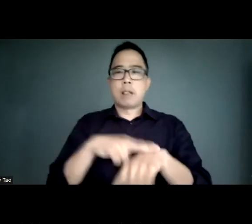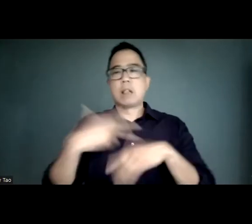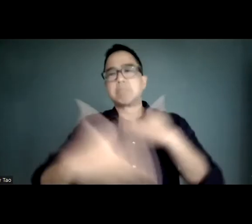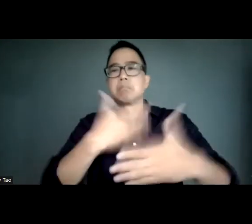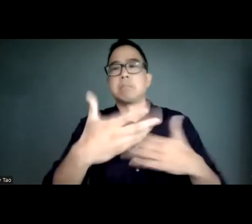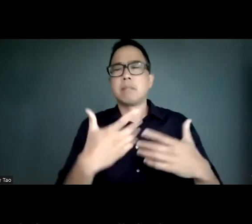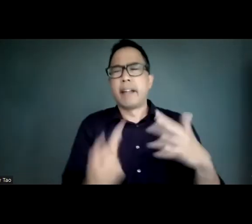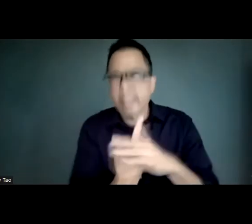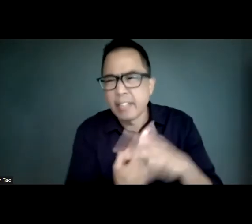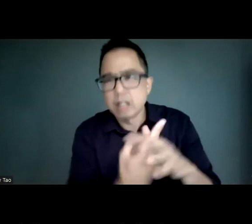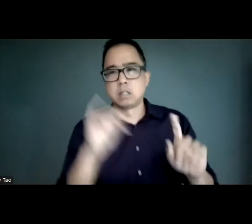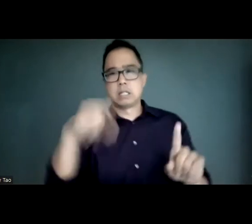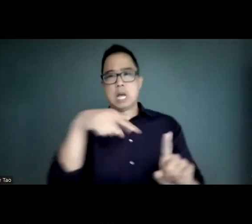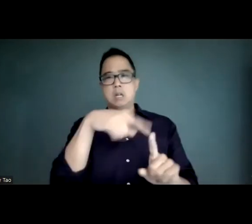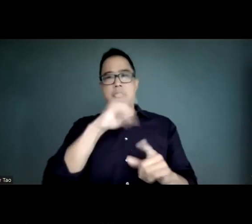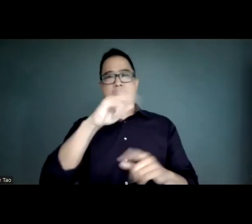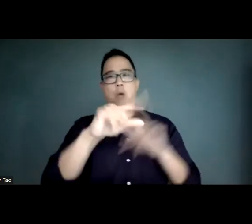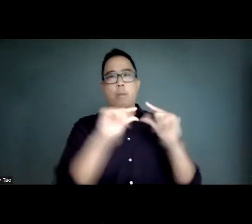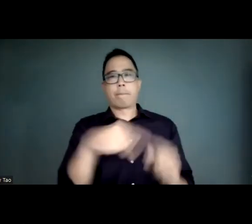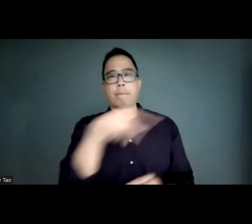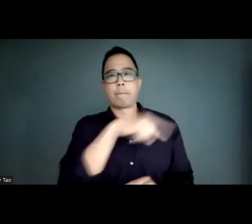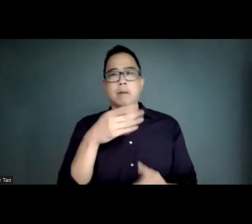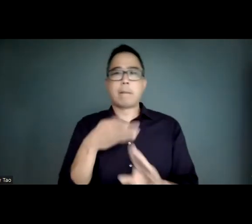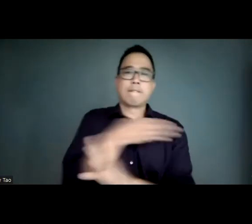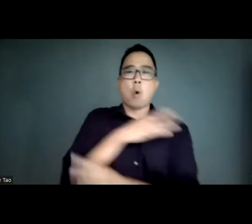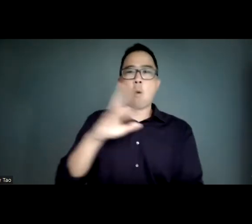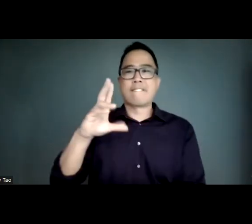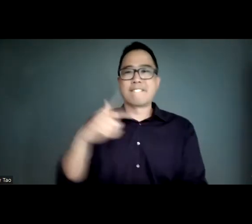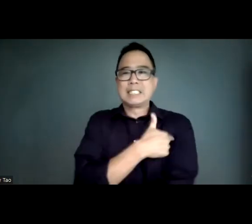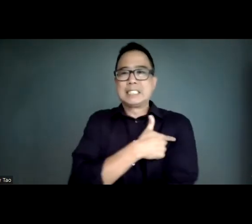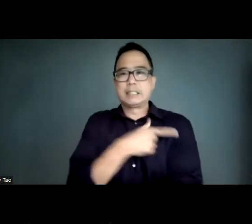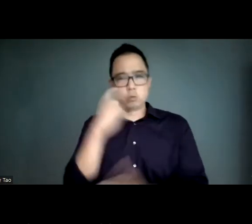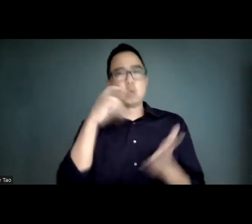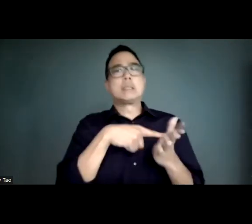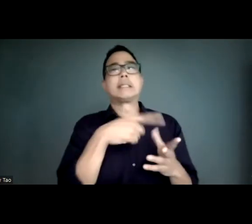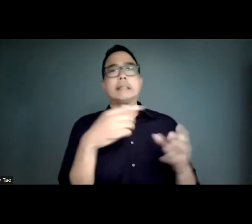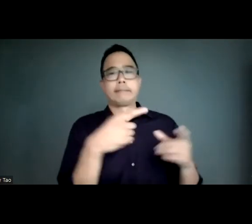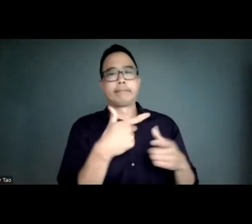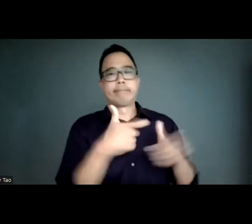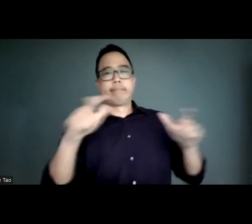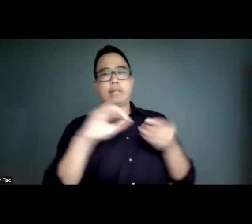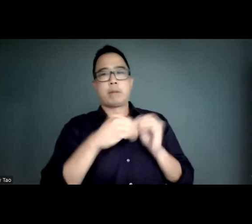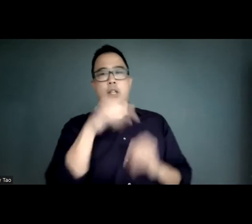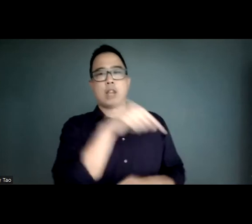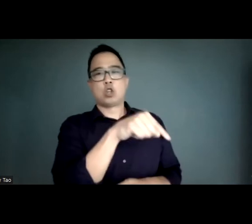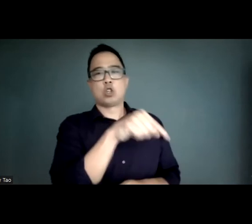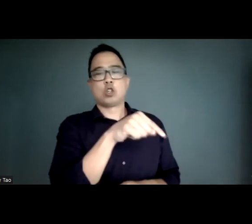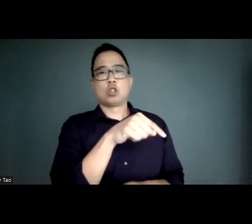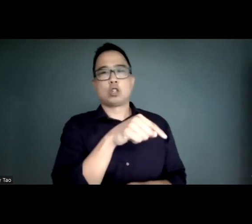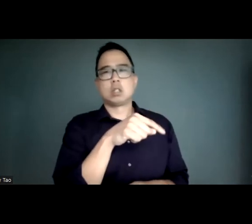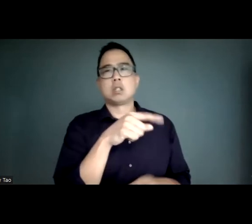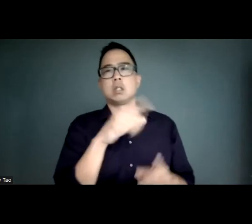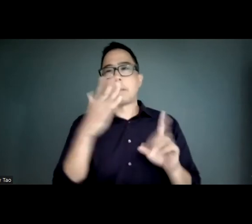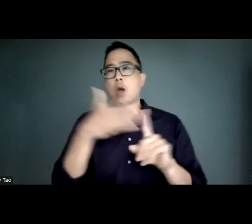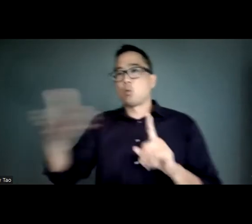getting a vaccine, they're starting to experience those symptoms